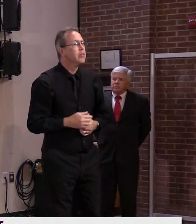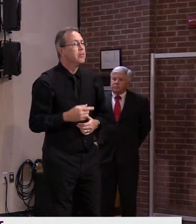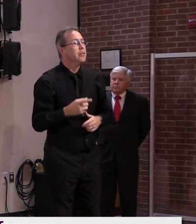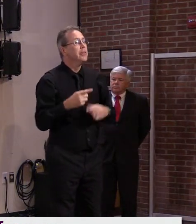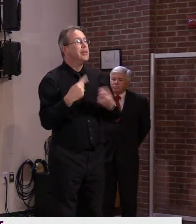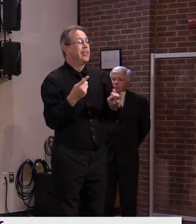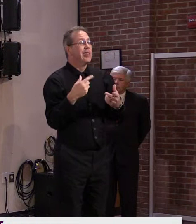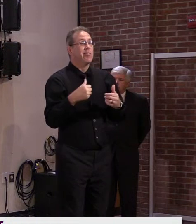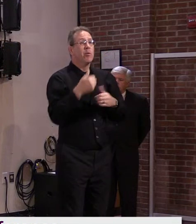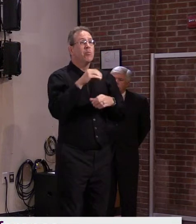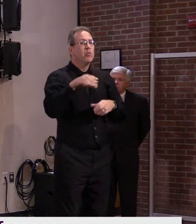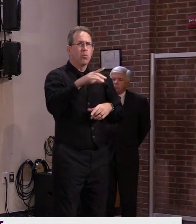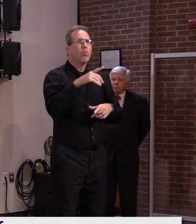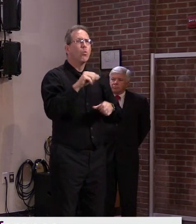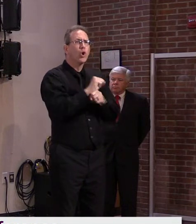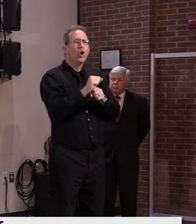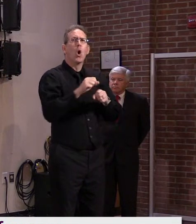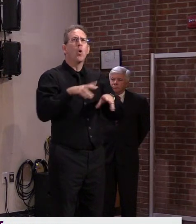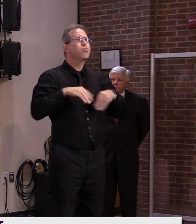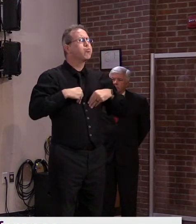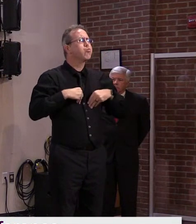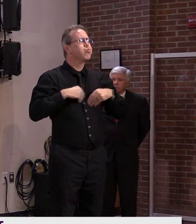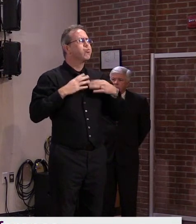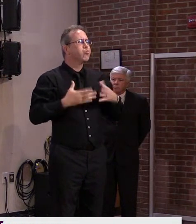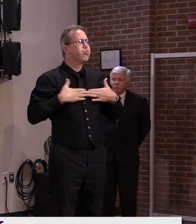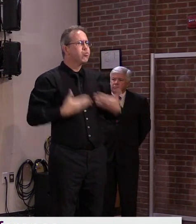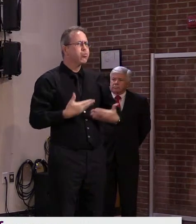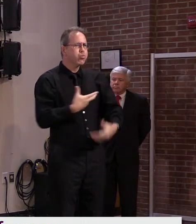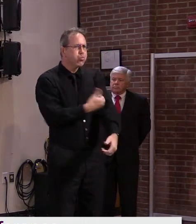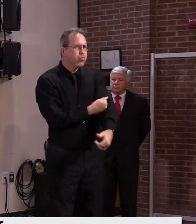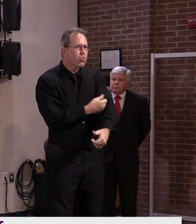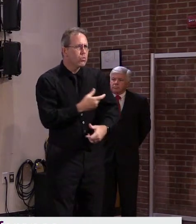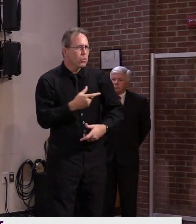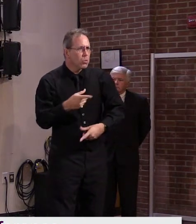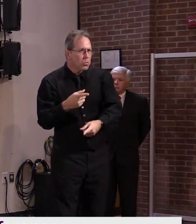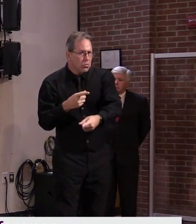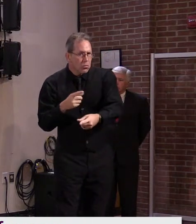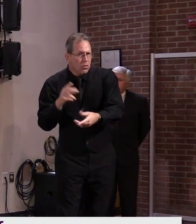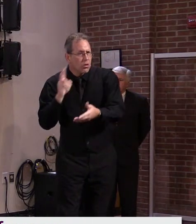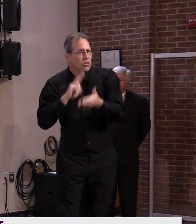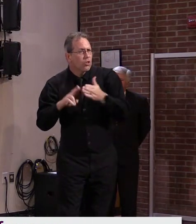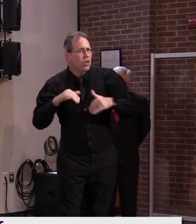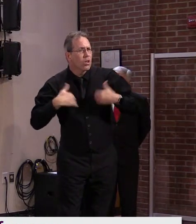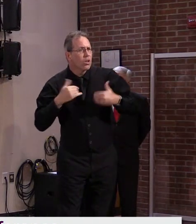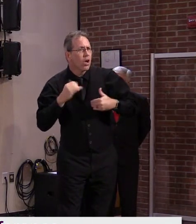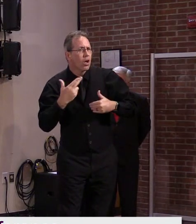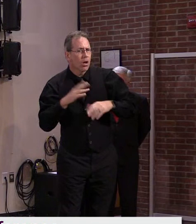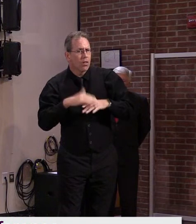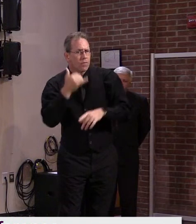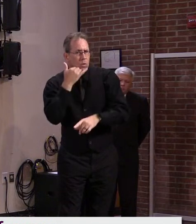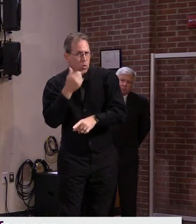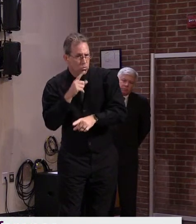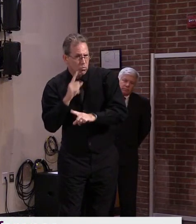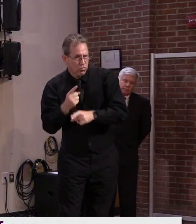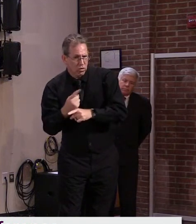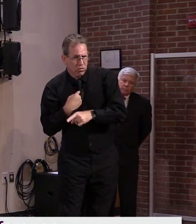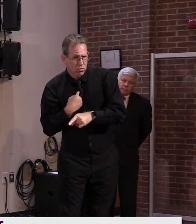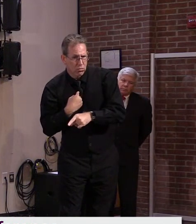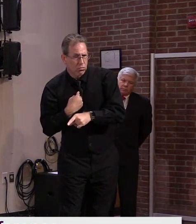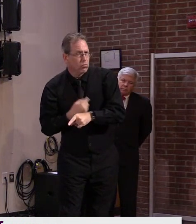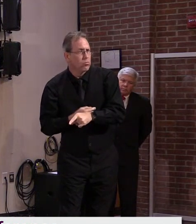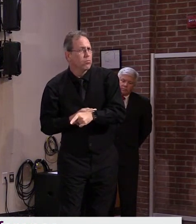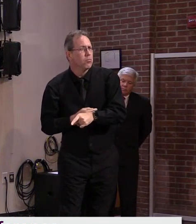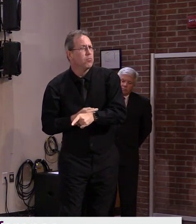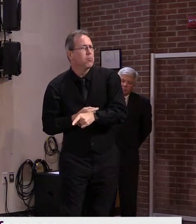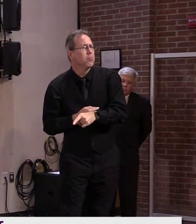might refer to Secretary Young if she's, or Deputy Secretary Clauser if she's available.